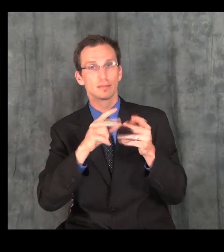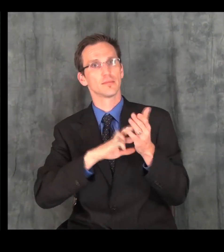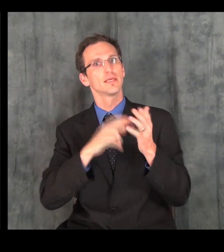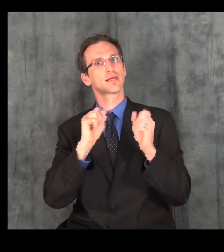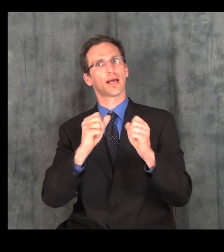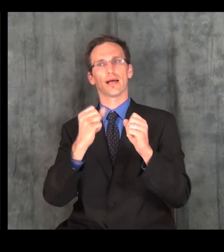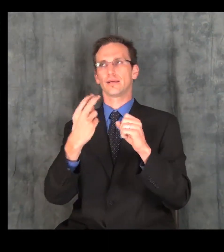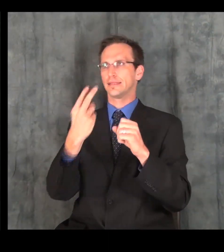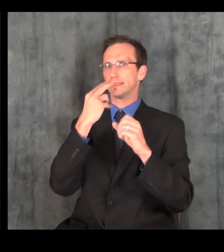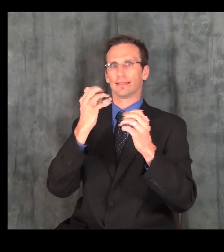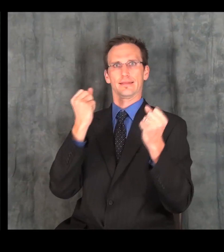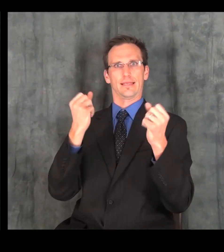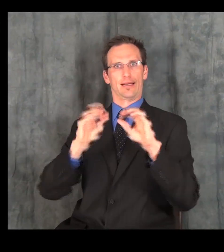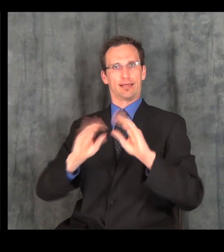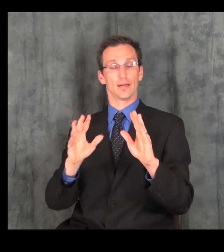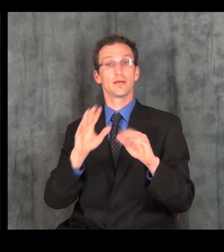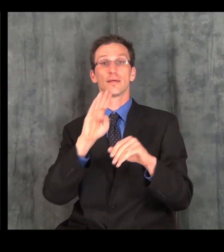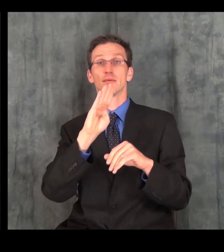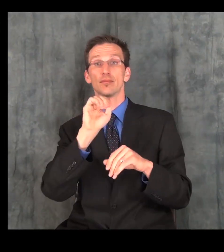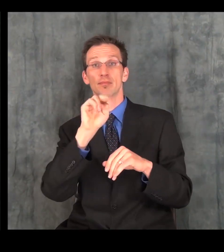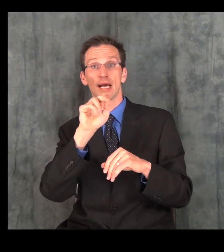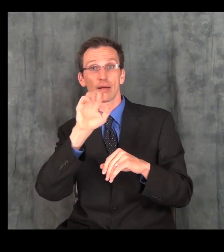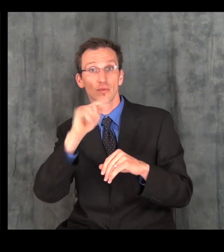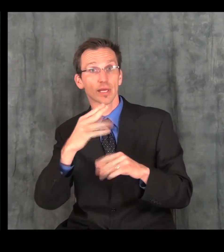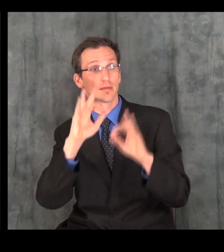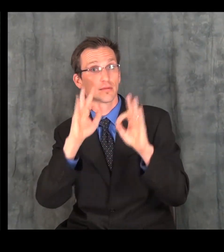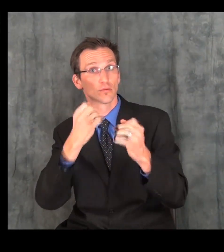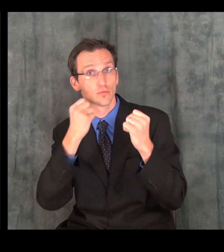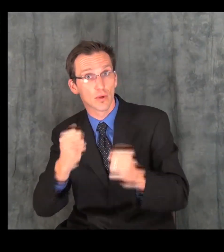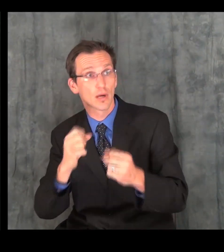the bandwidth is high enough, and so on and so forth.